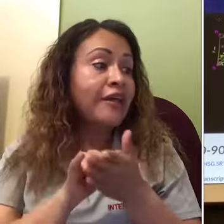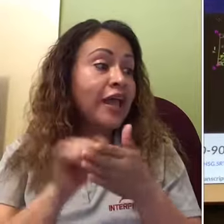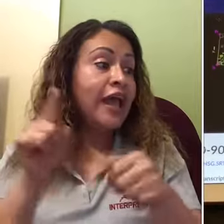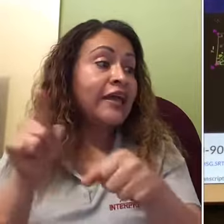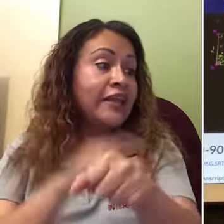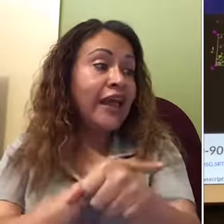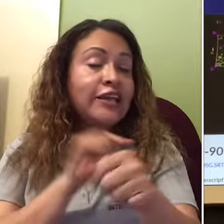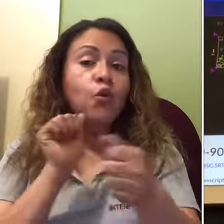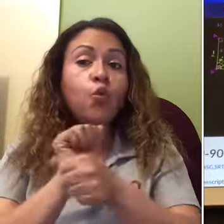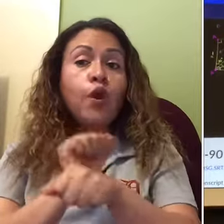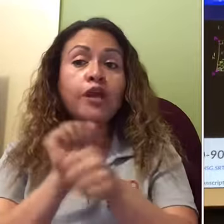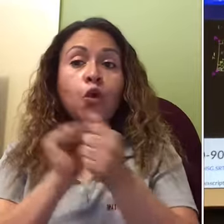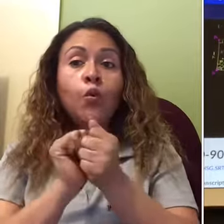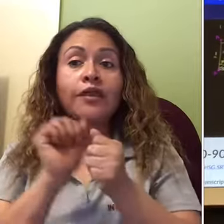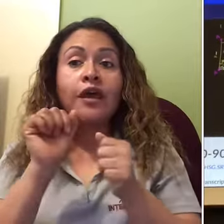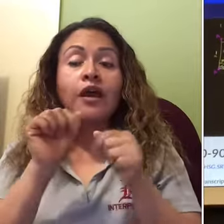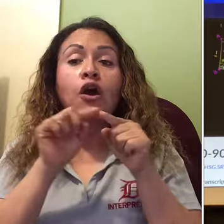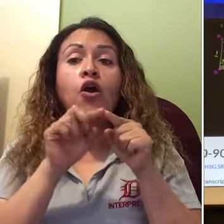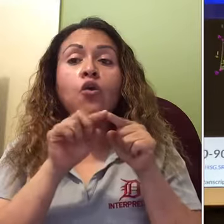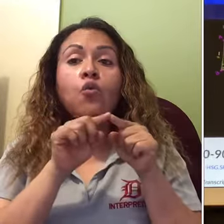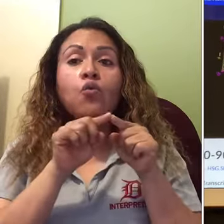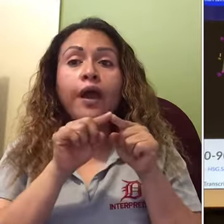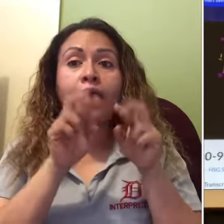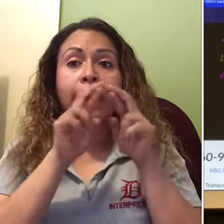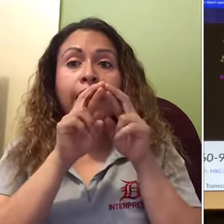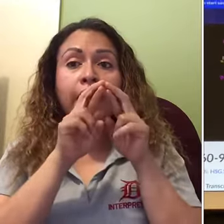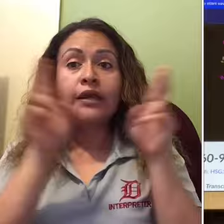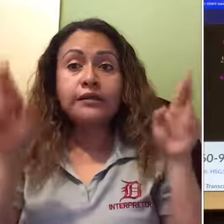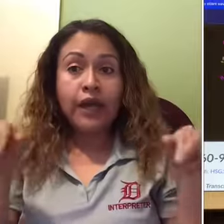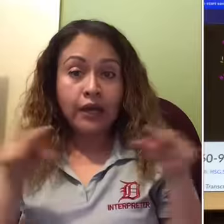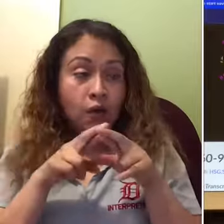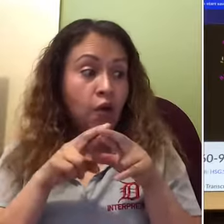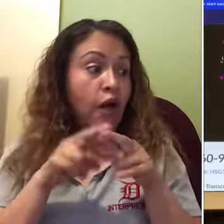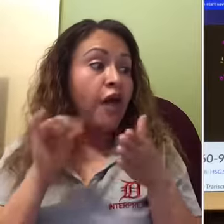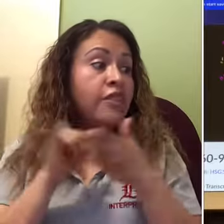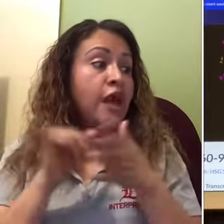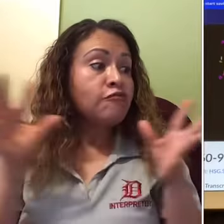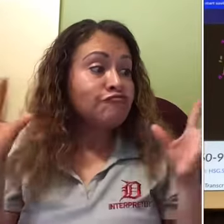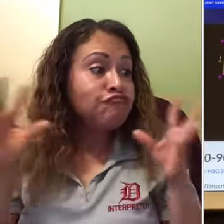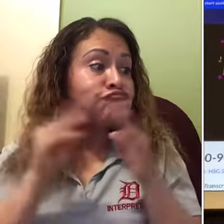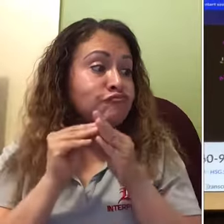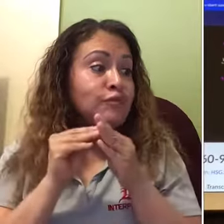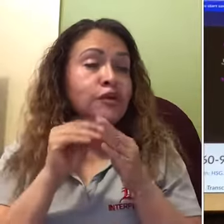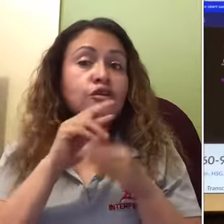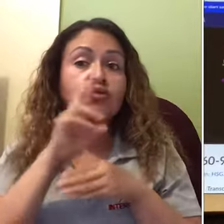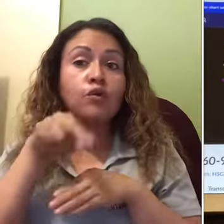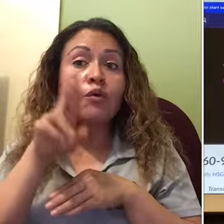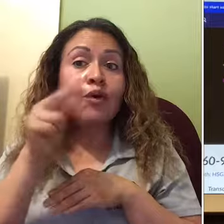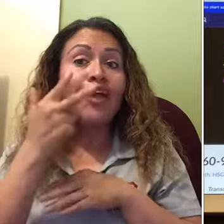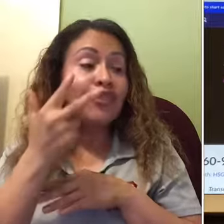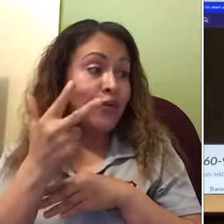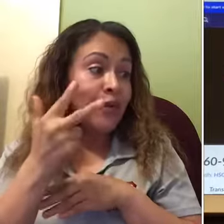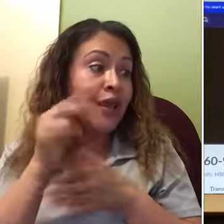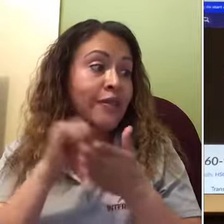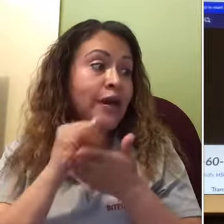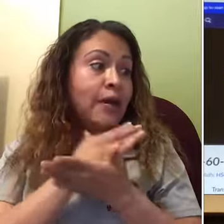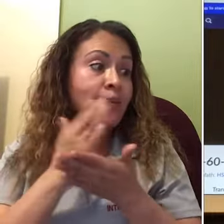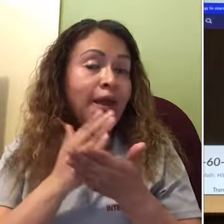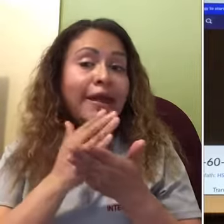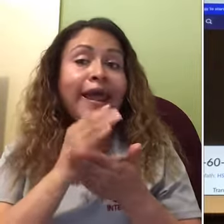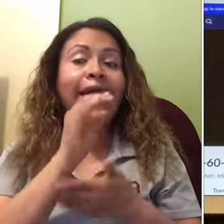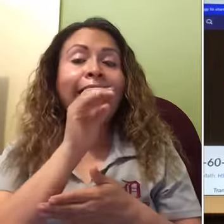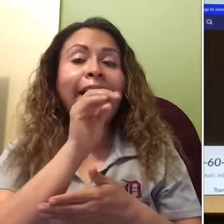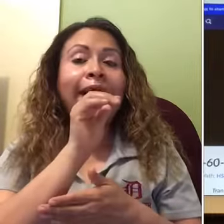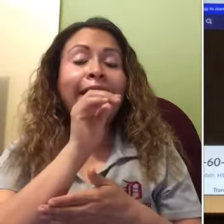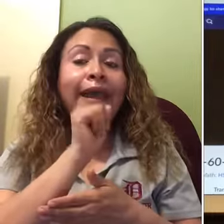we're dealing with a rectangle, is the square root of 3. This entire length. If that entire length is square root of 3, if this AE is